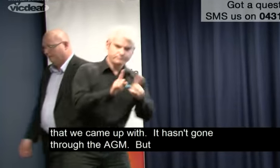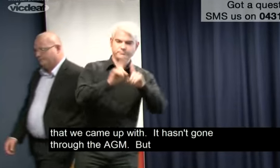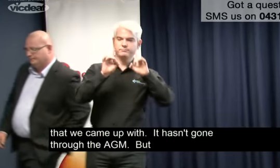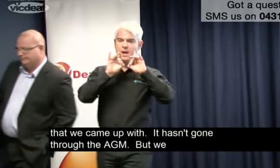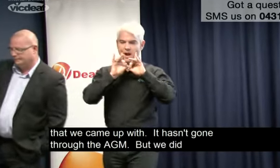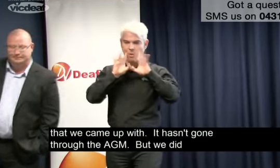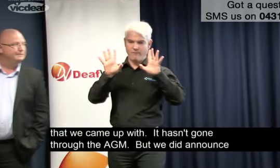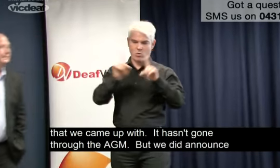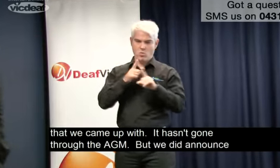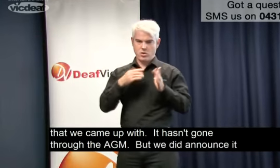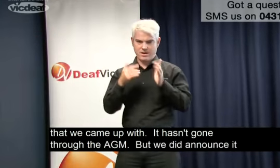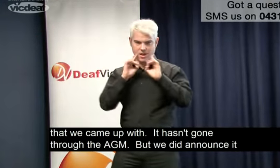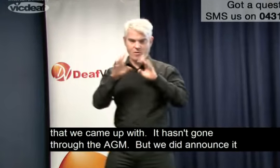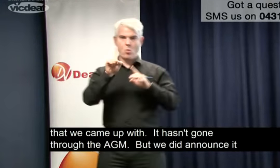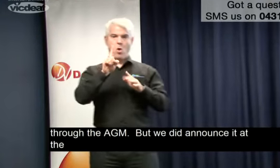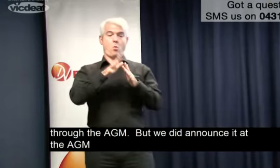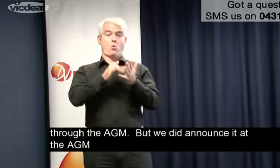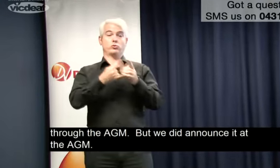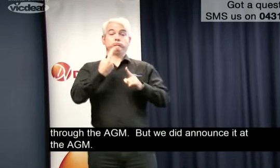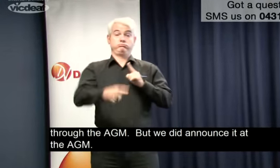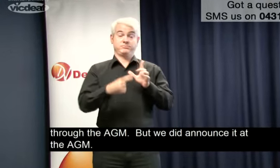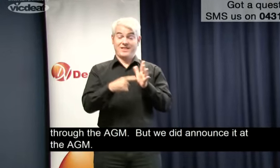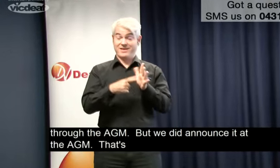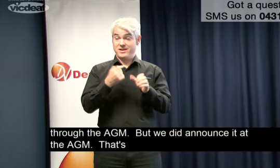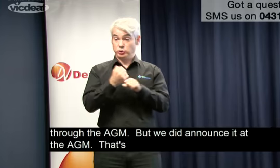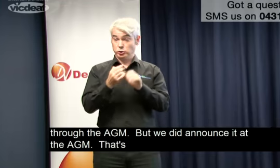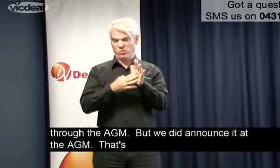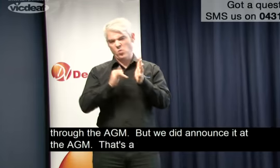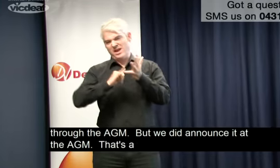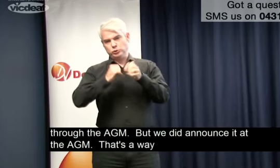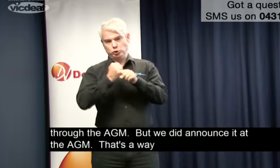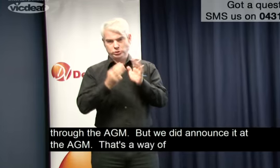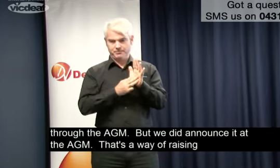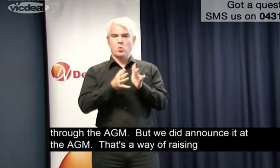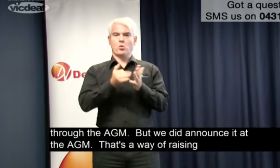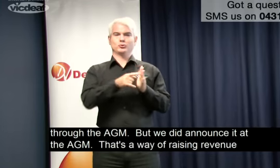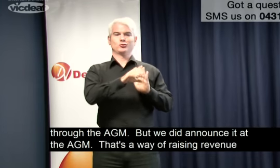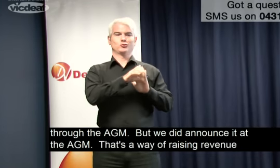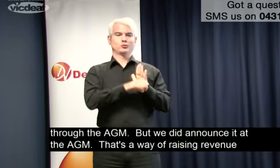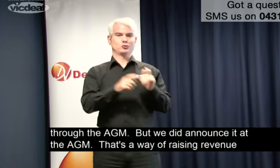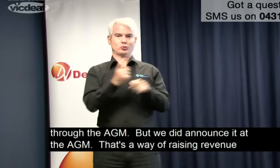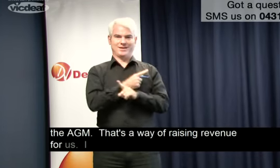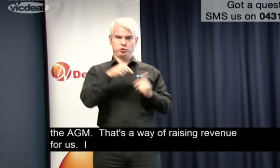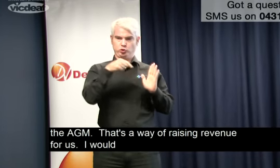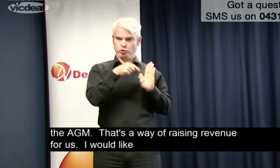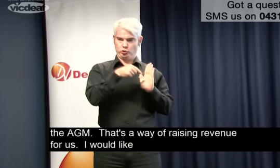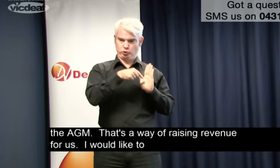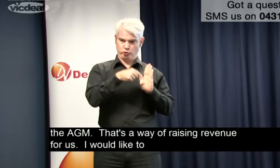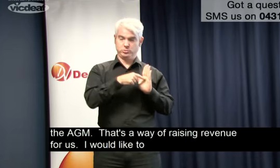And it's a way of raising revenue for us. I'd just like to clarify what was passed at the AGM was the